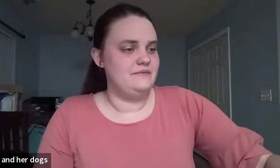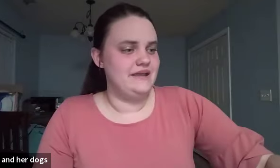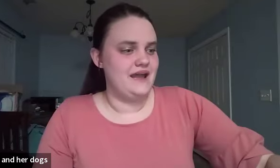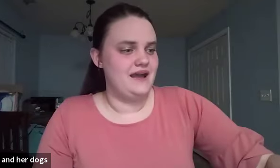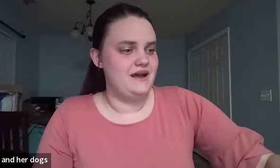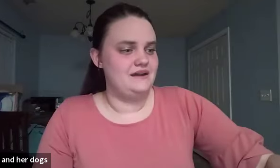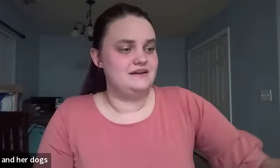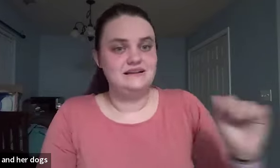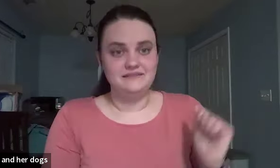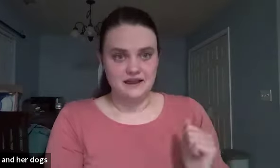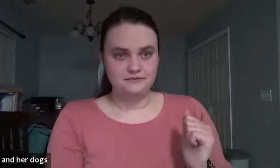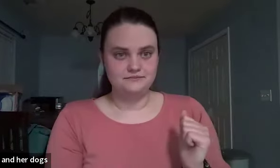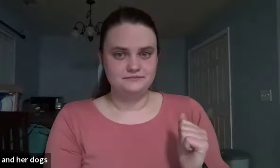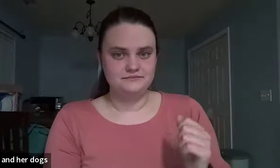we had clown.